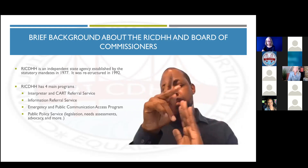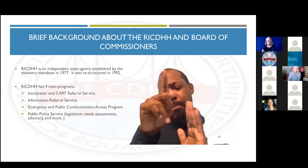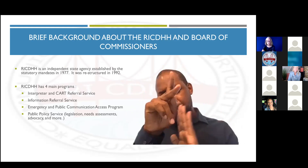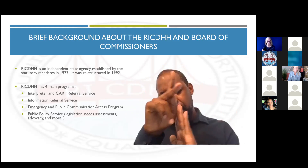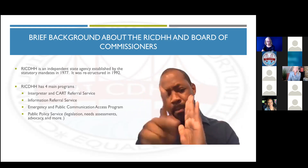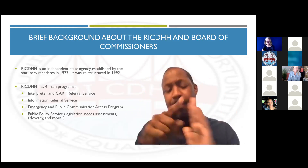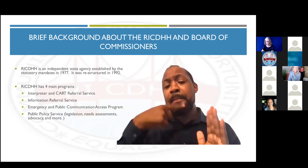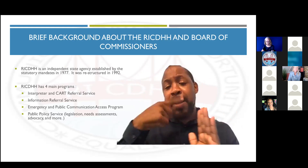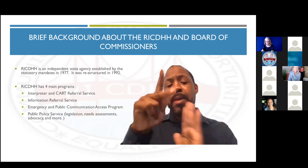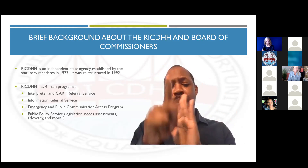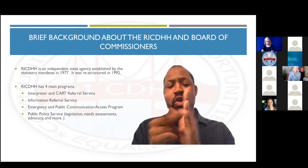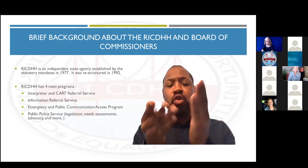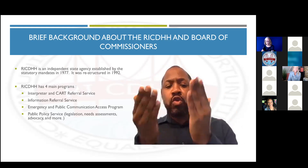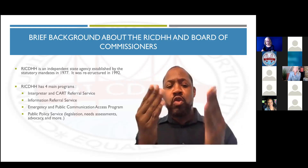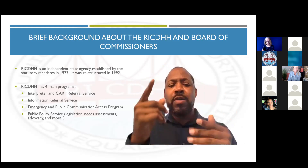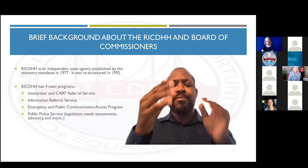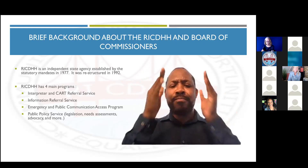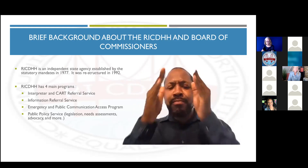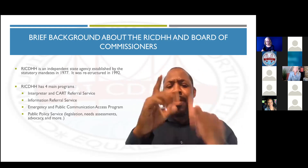program; and